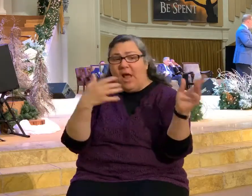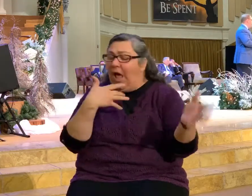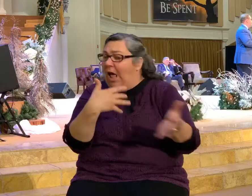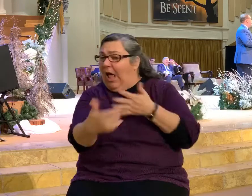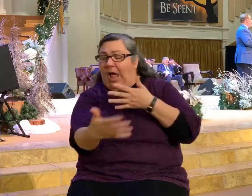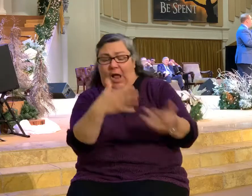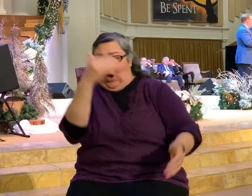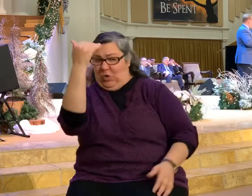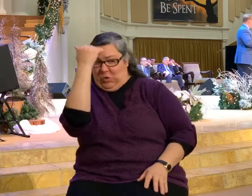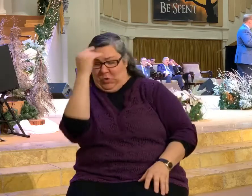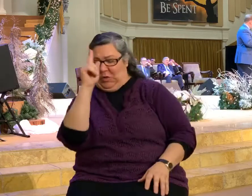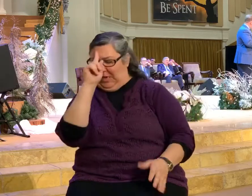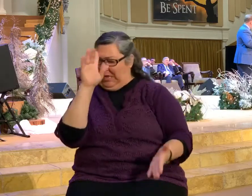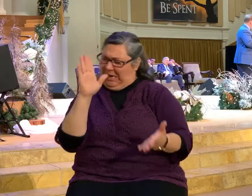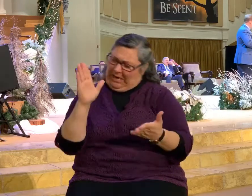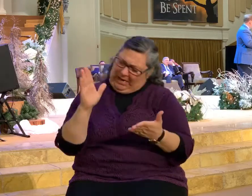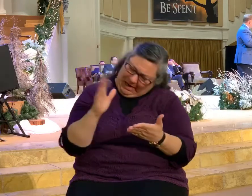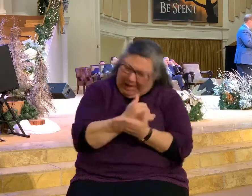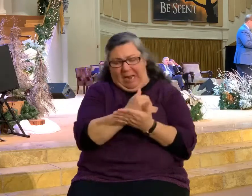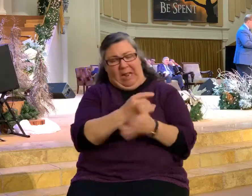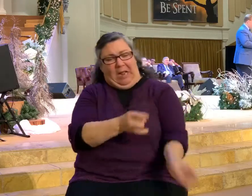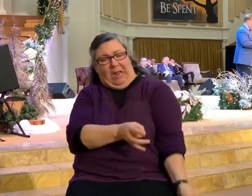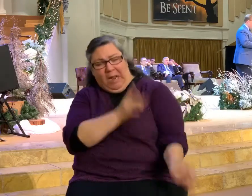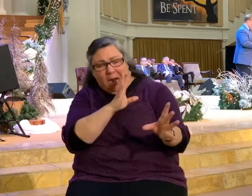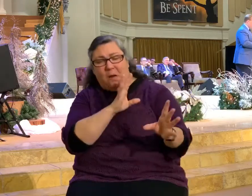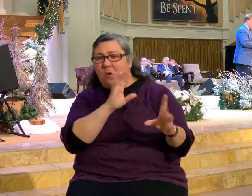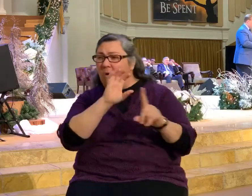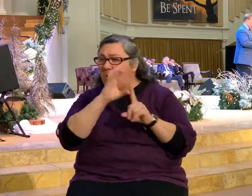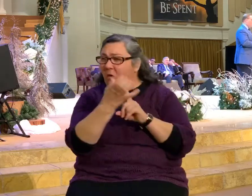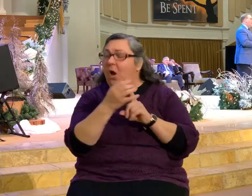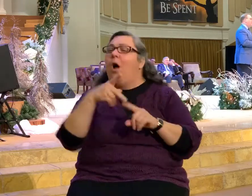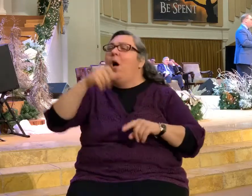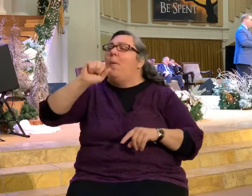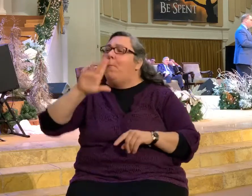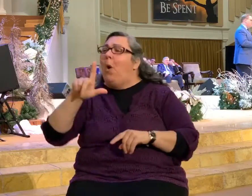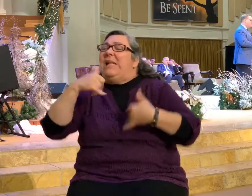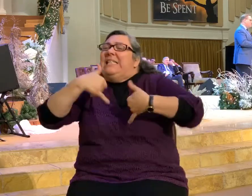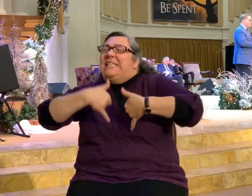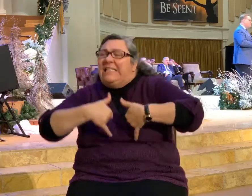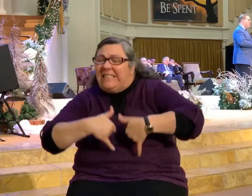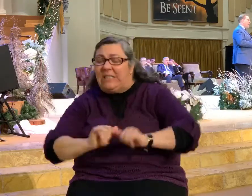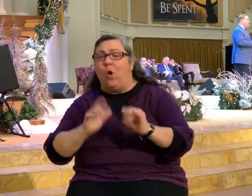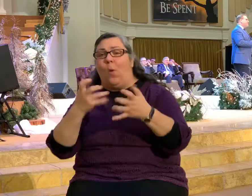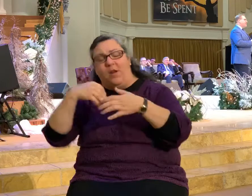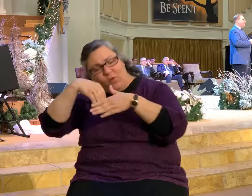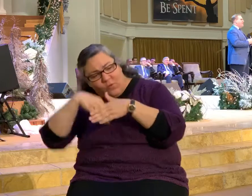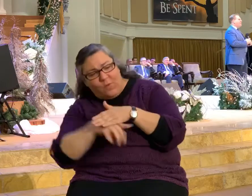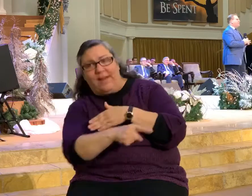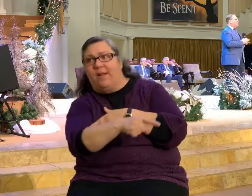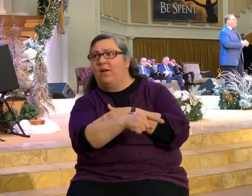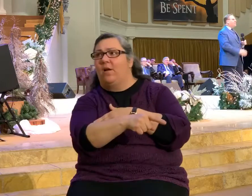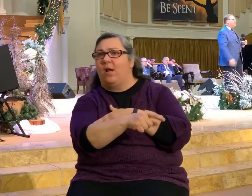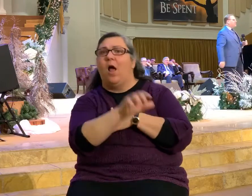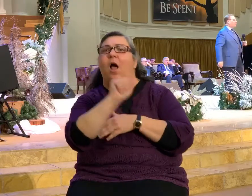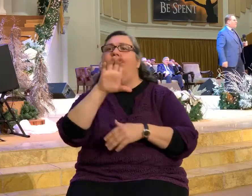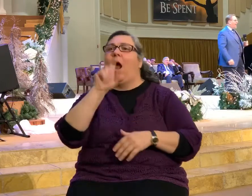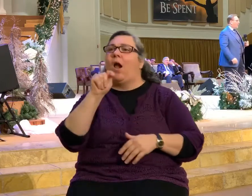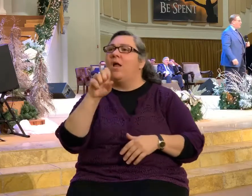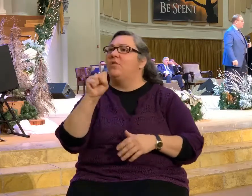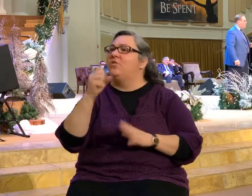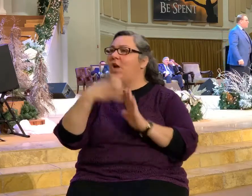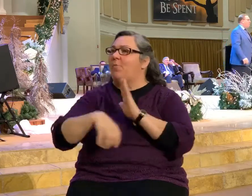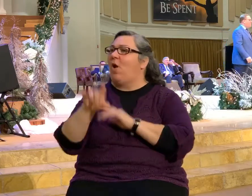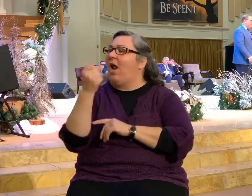the decadence of that evil culture, he still wanted to go there. Acts chapter 11, you remember the story